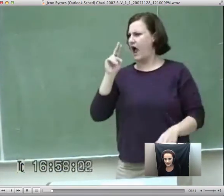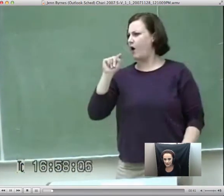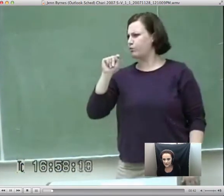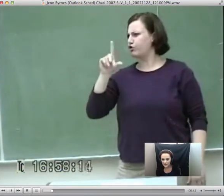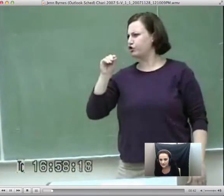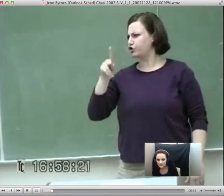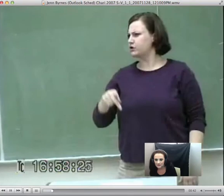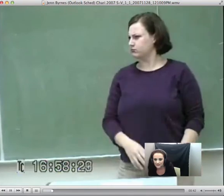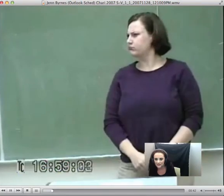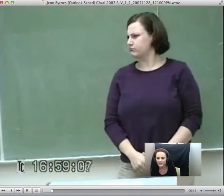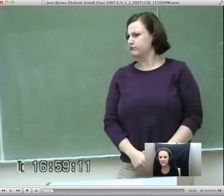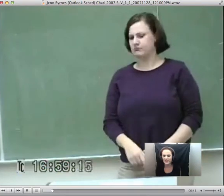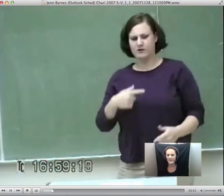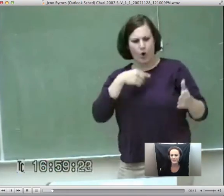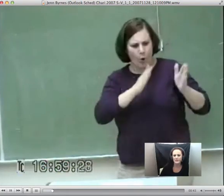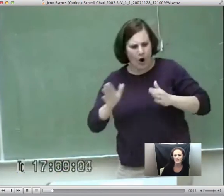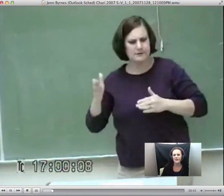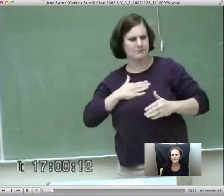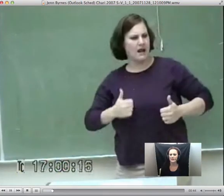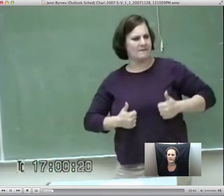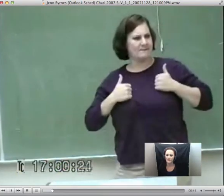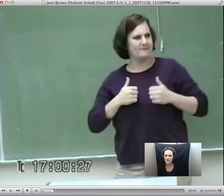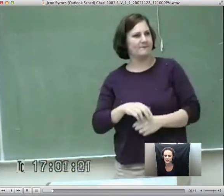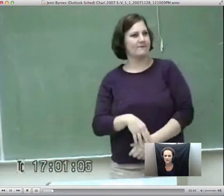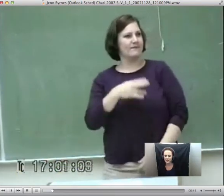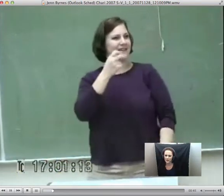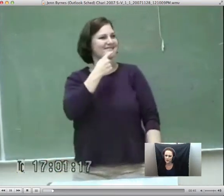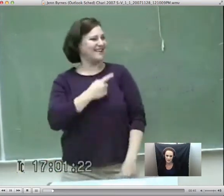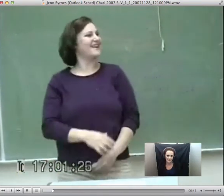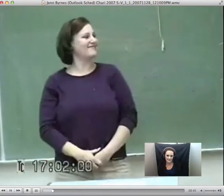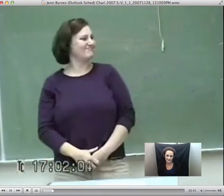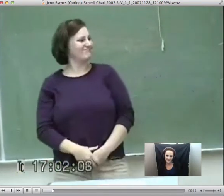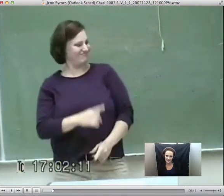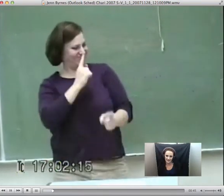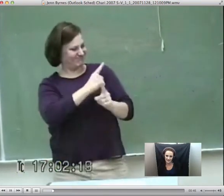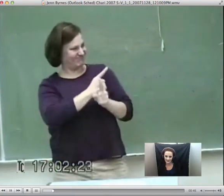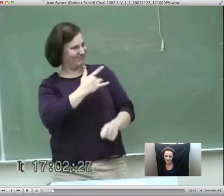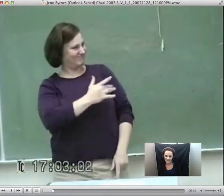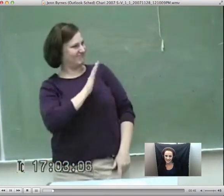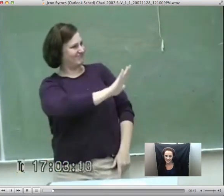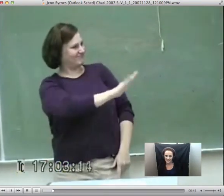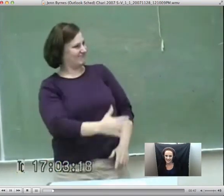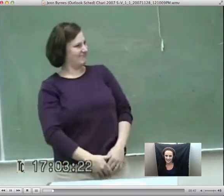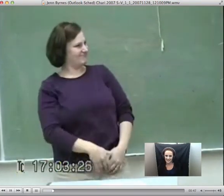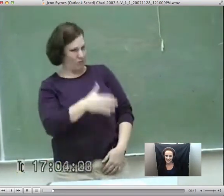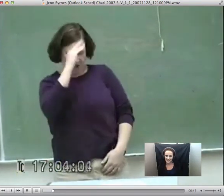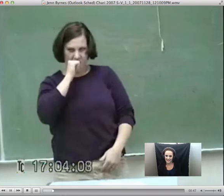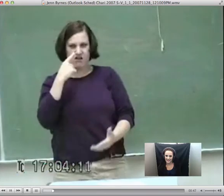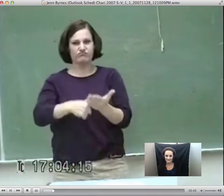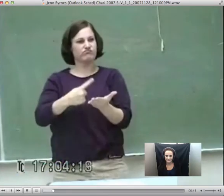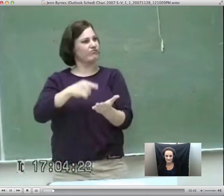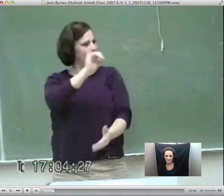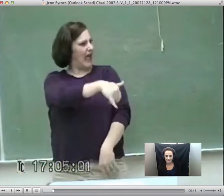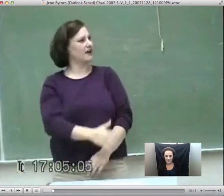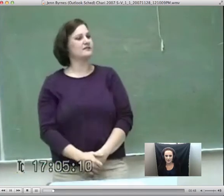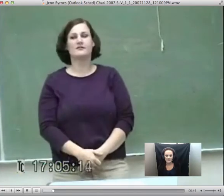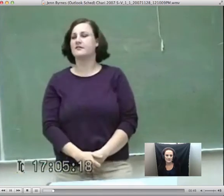calendar, and I thought, yeah, let's talk about Outlook, how I organize my life. I said, yeah, that's a great idea. Why not discuss